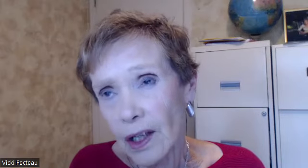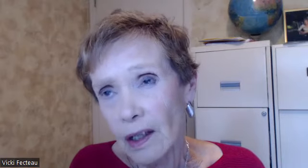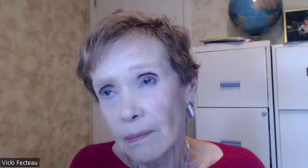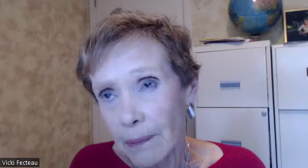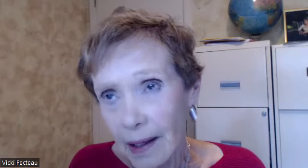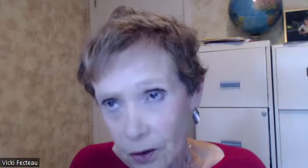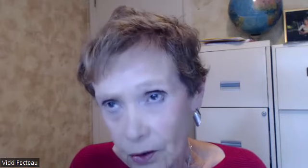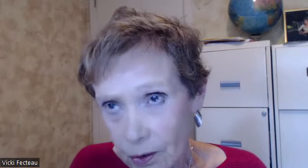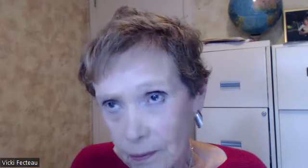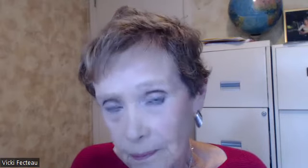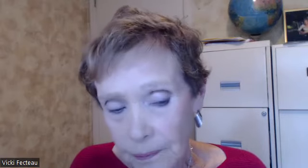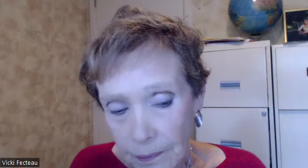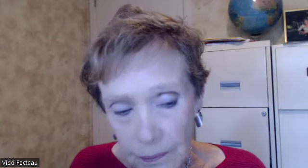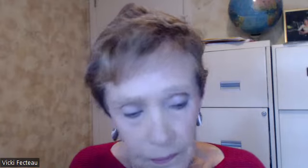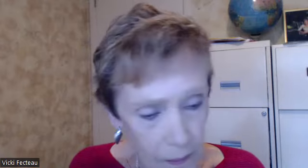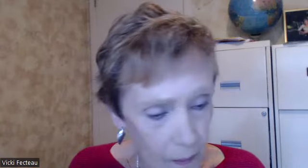saying back to you.